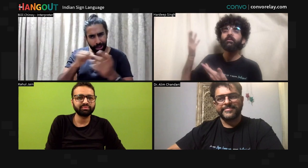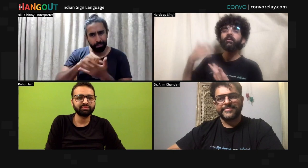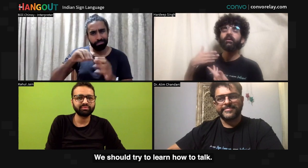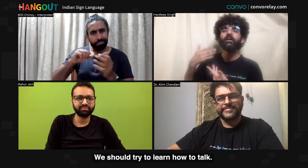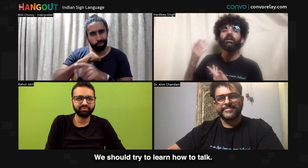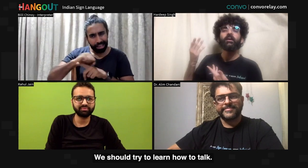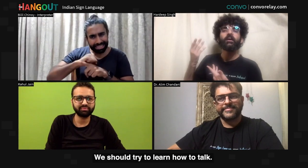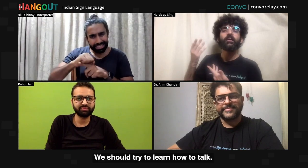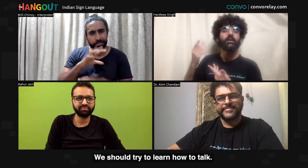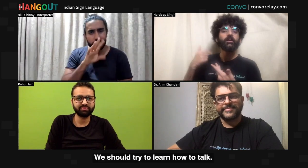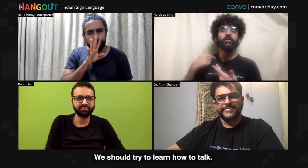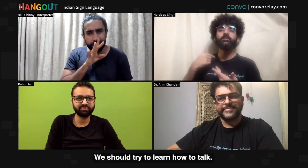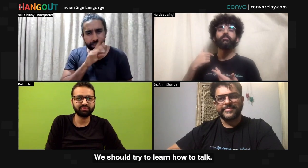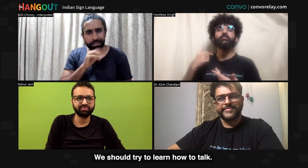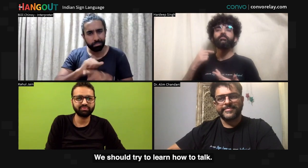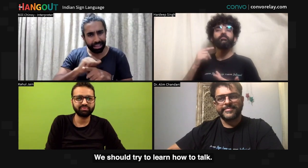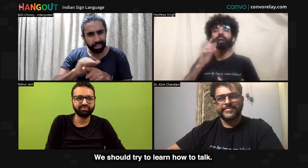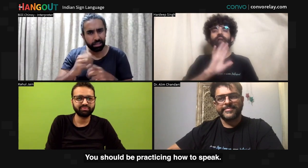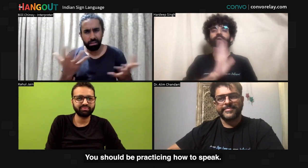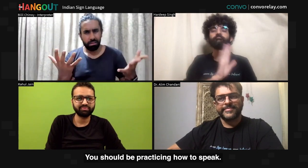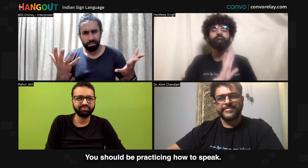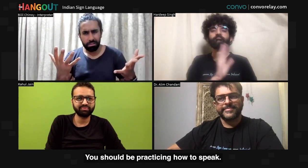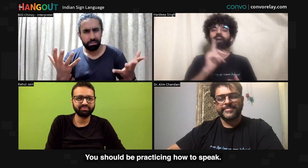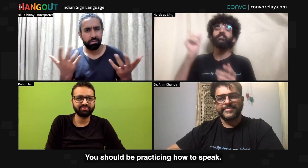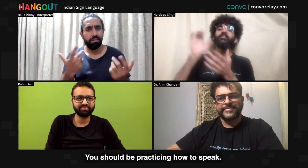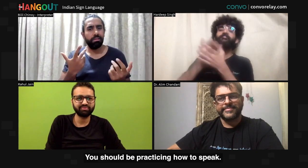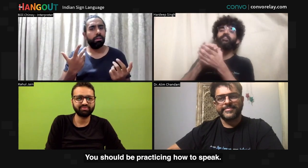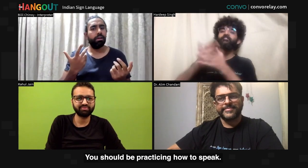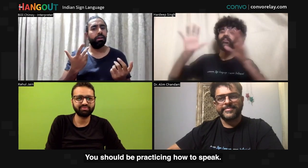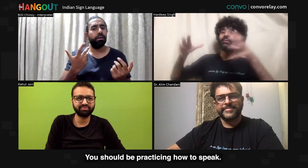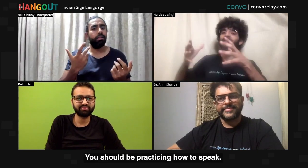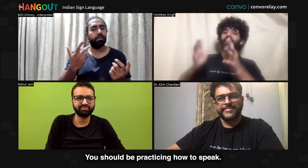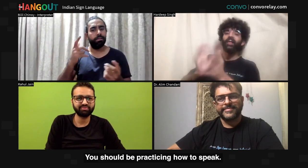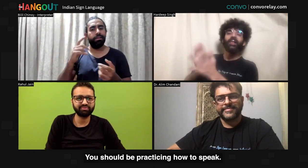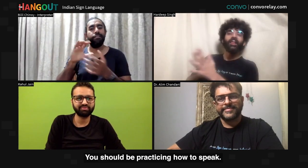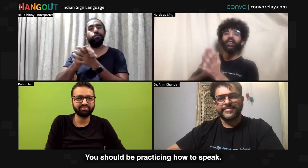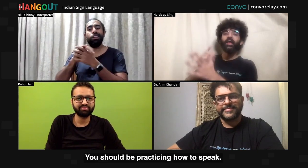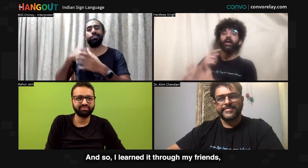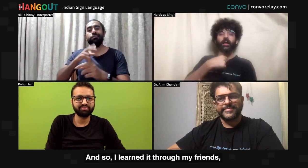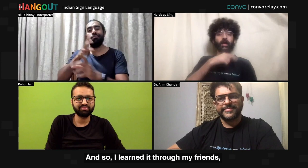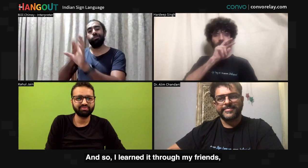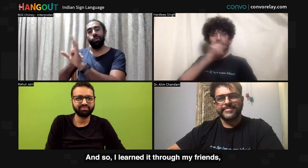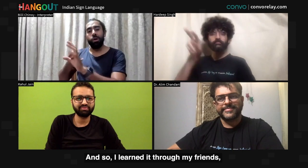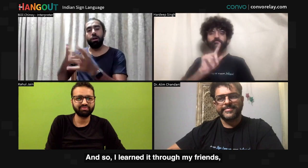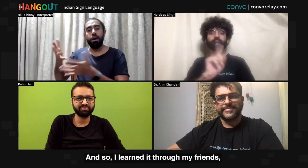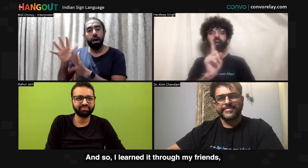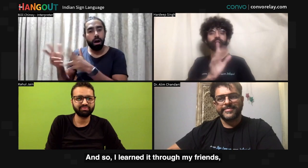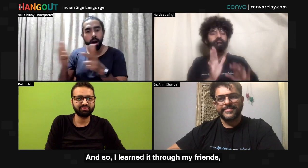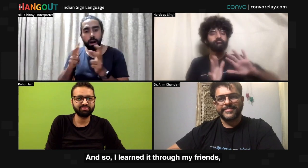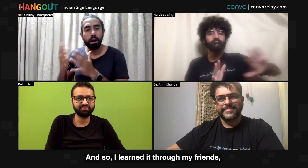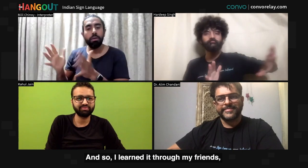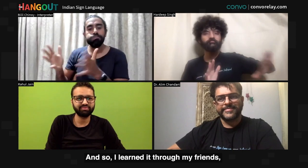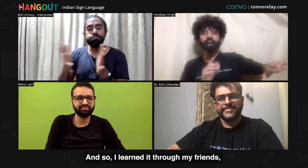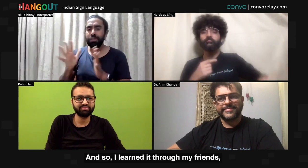We should try to learn how to talk. You should be practicing how to, how to speak. And so, I learned it through my